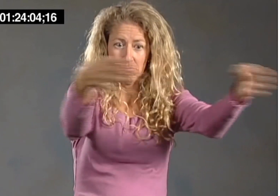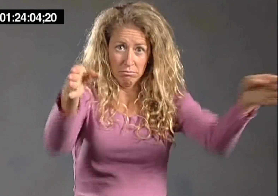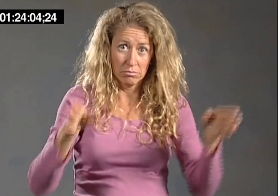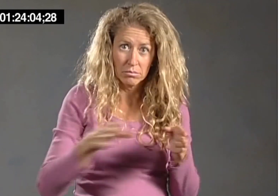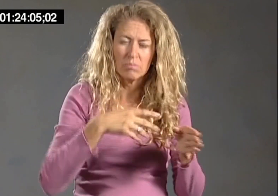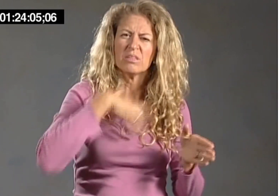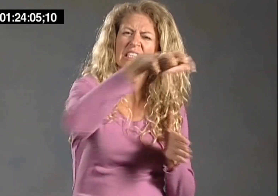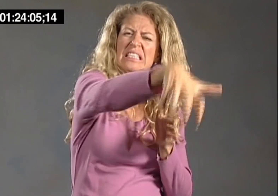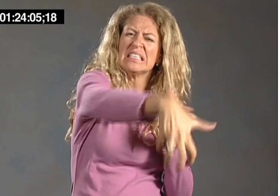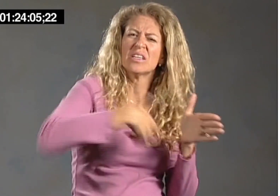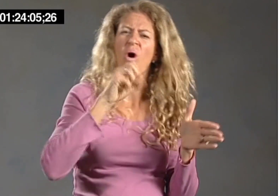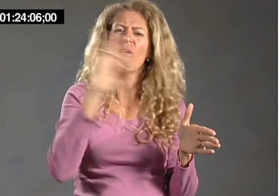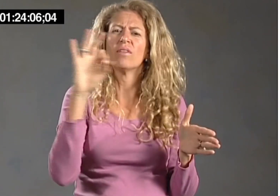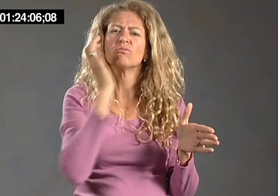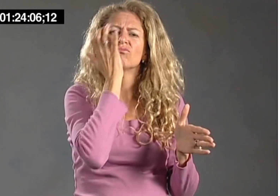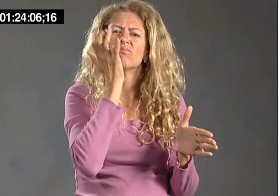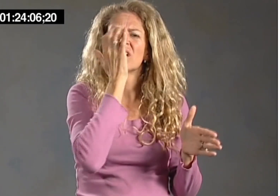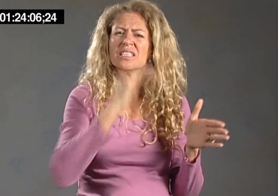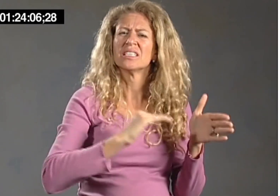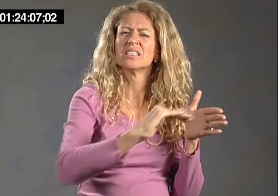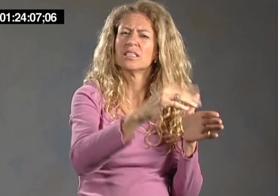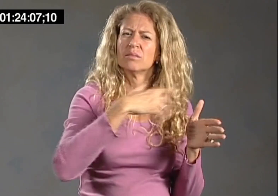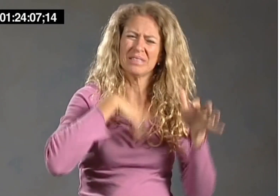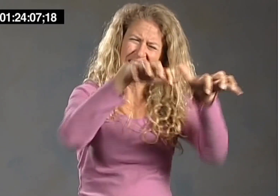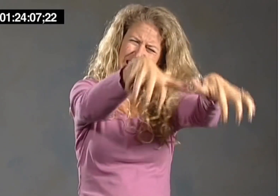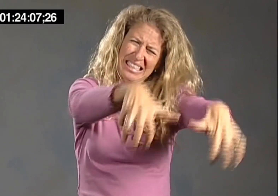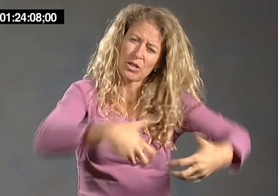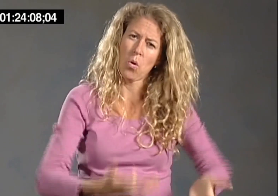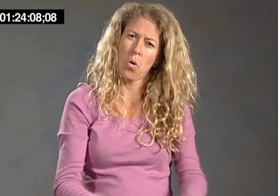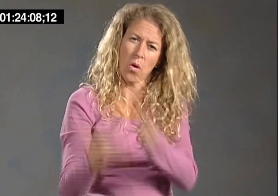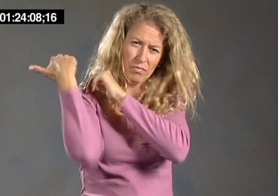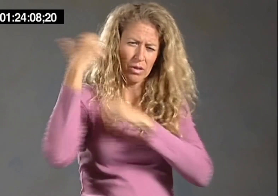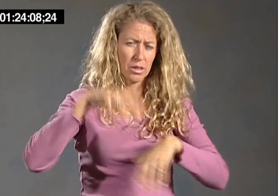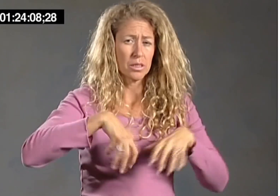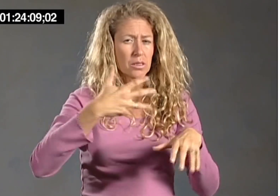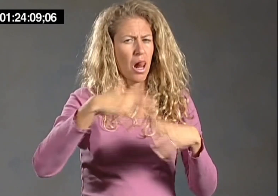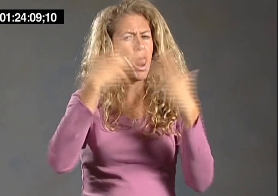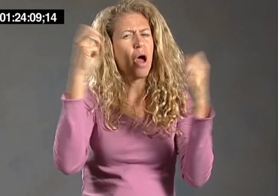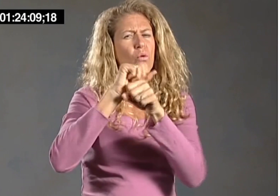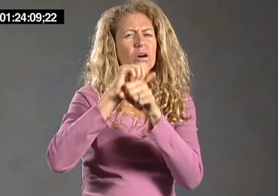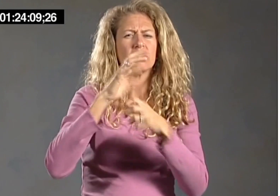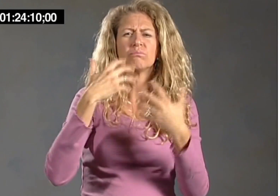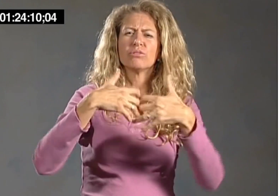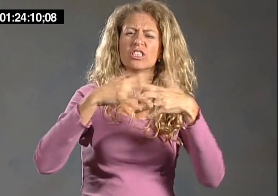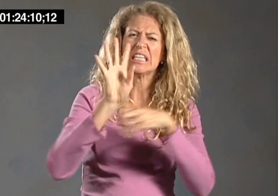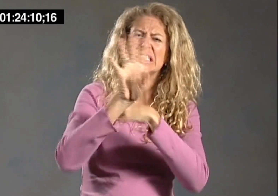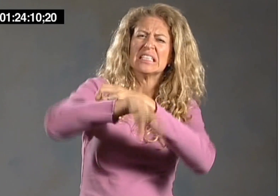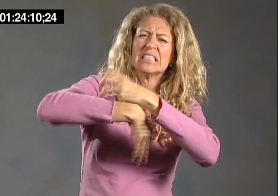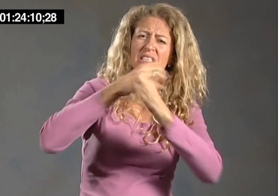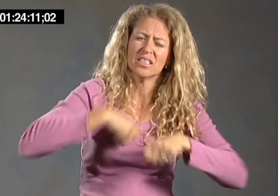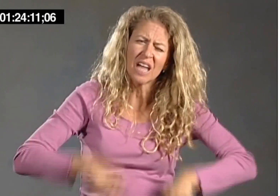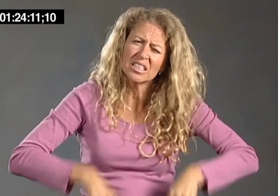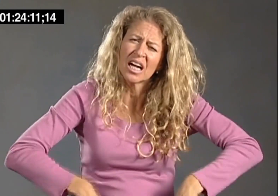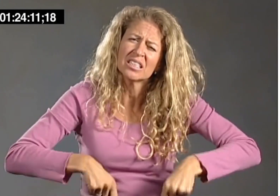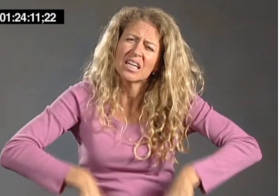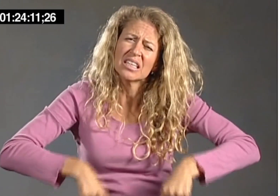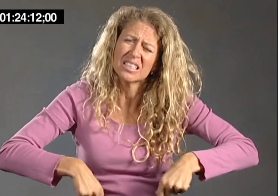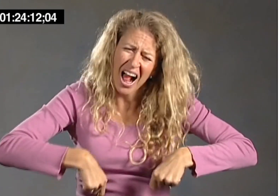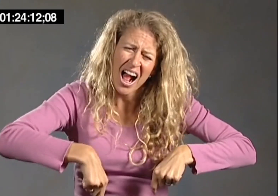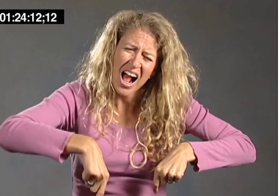more soil, the garden would be perfect. Normally, before adding soil, you would make a wooden frame and remove grass